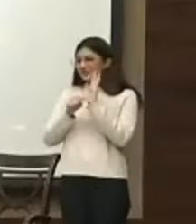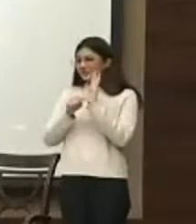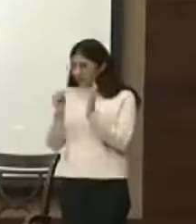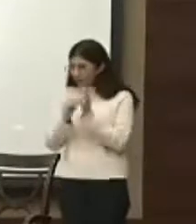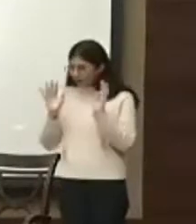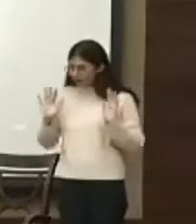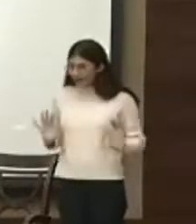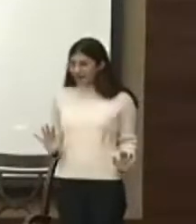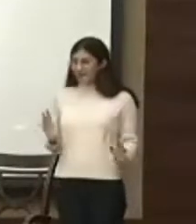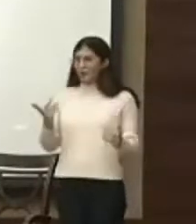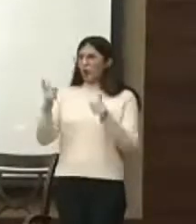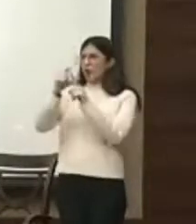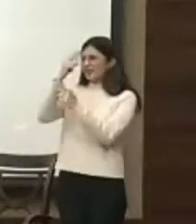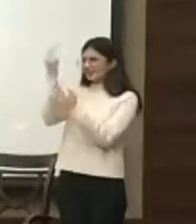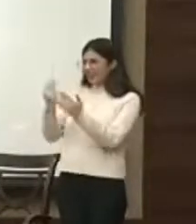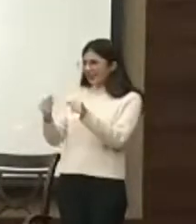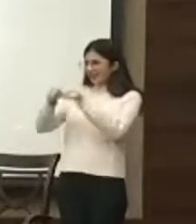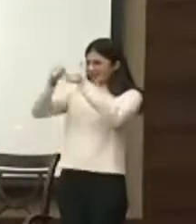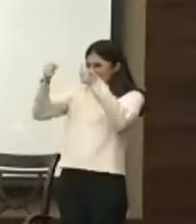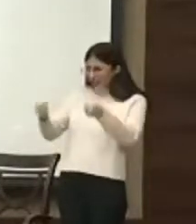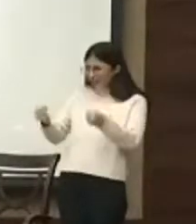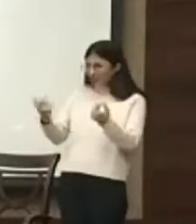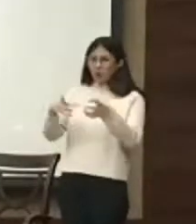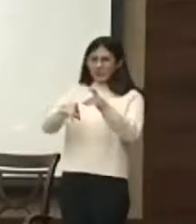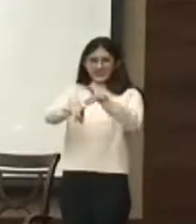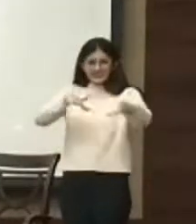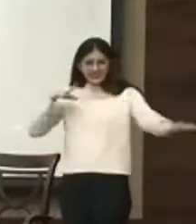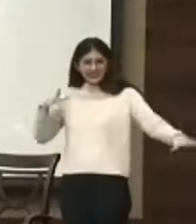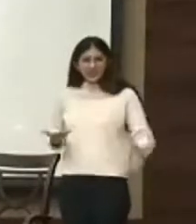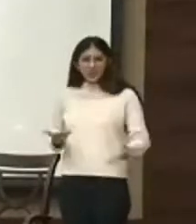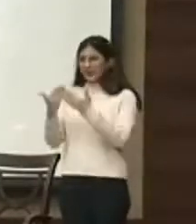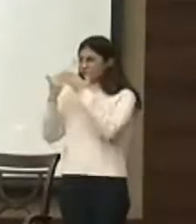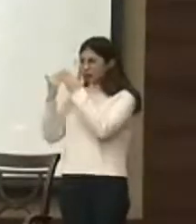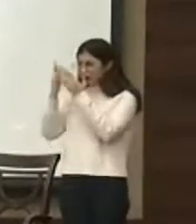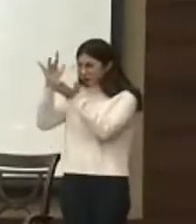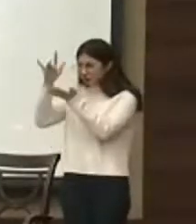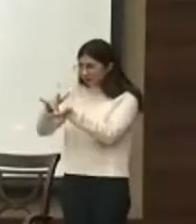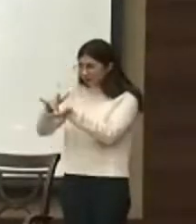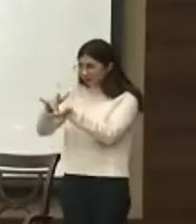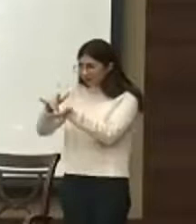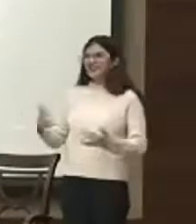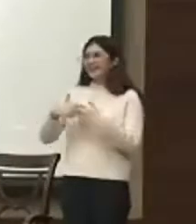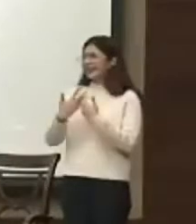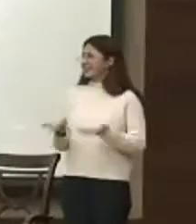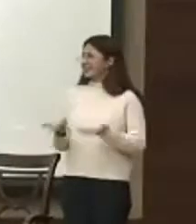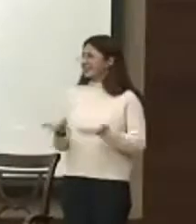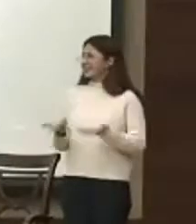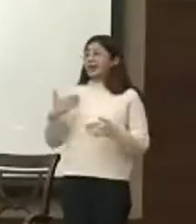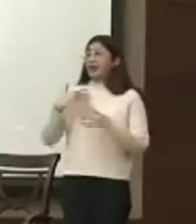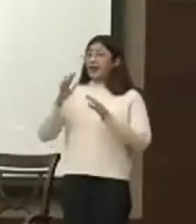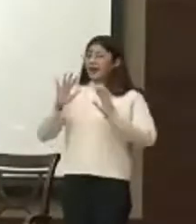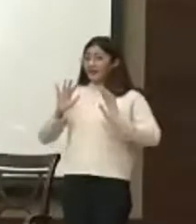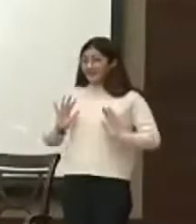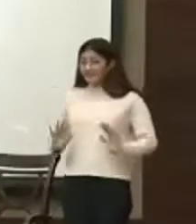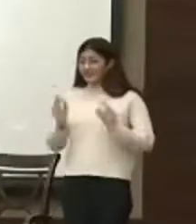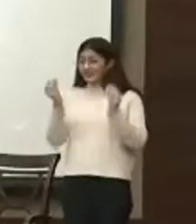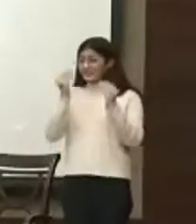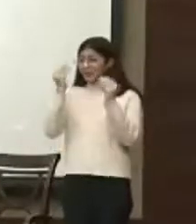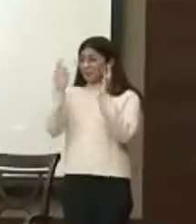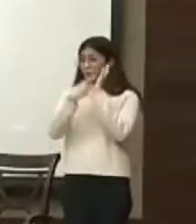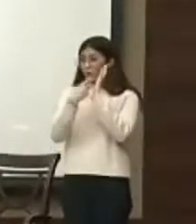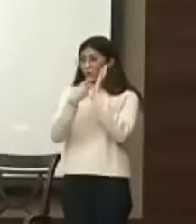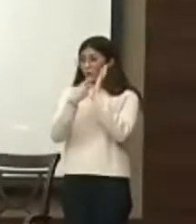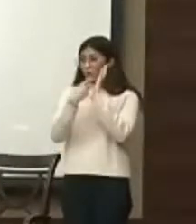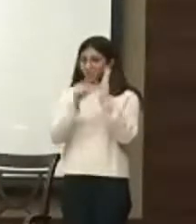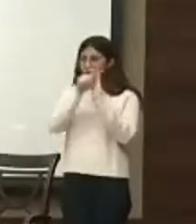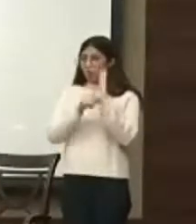of designing cities, or in terms of designing educational spaces, if we have those core principles at heart,